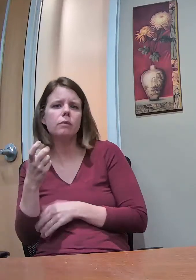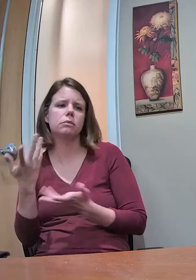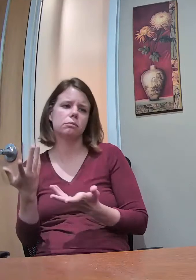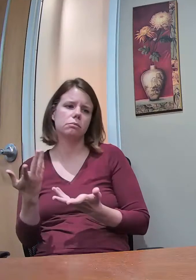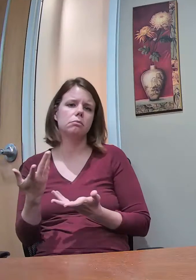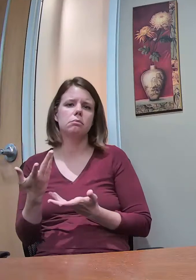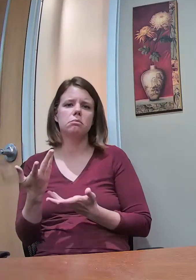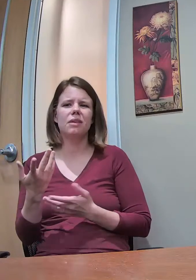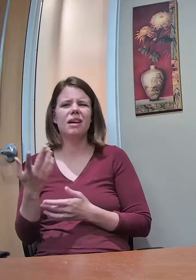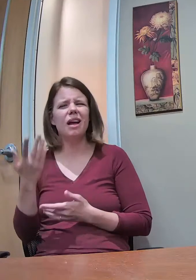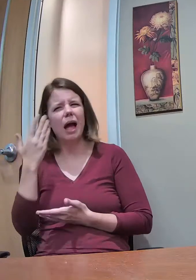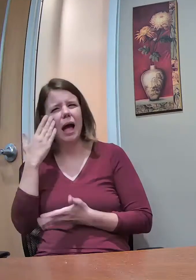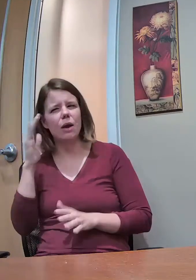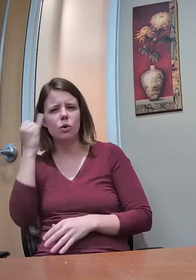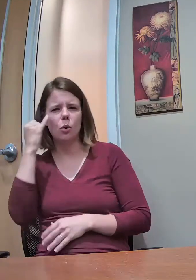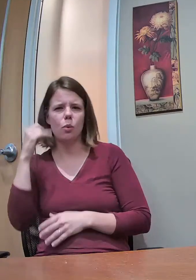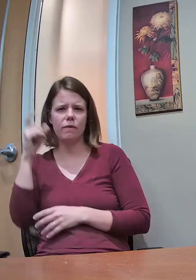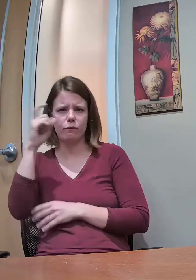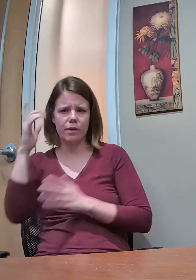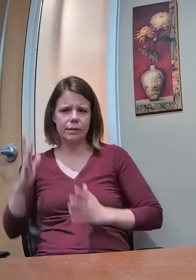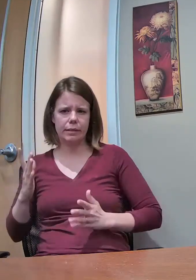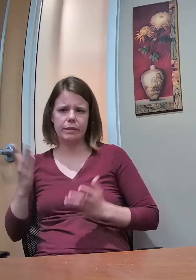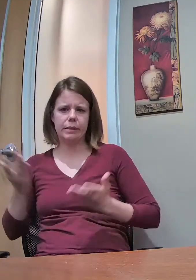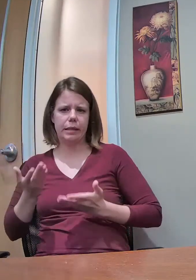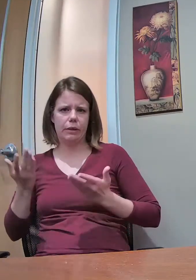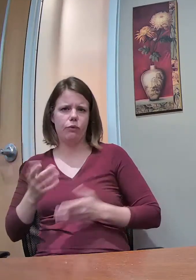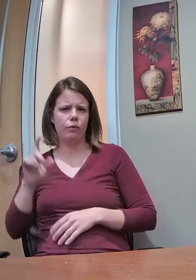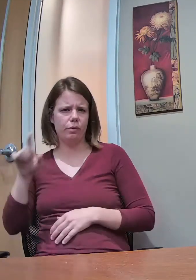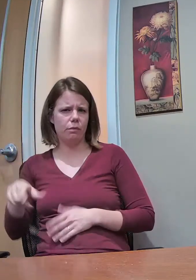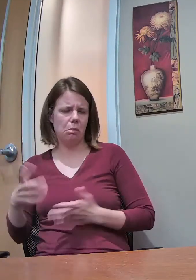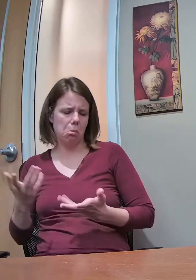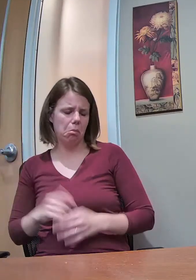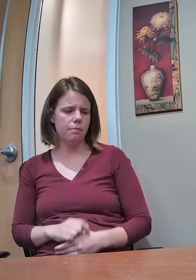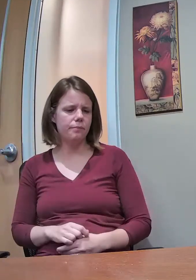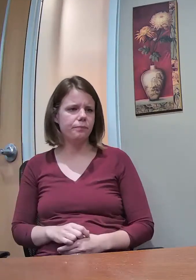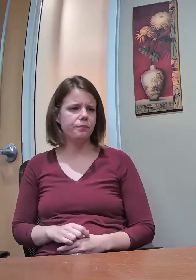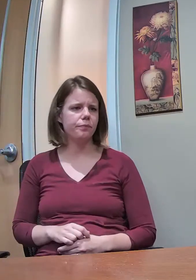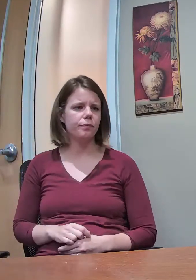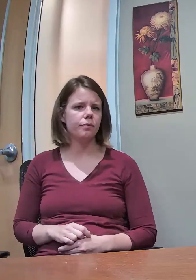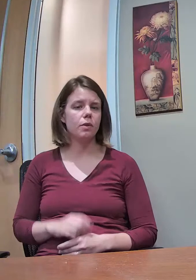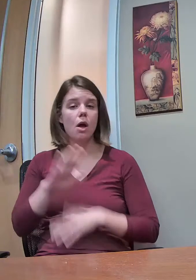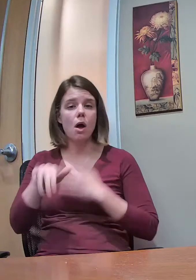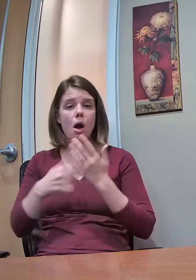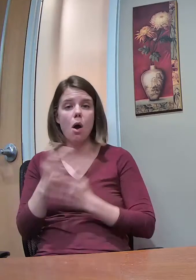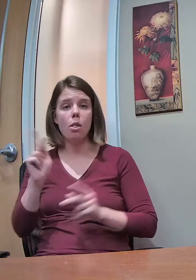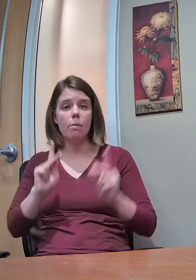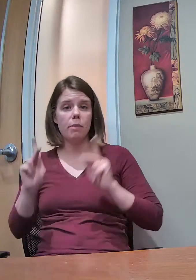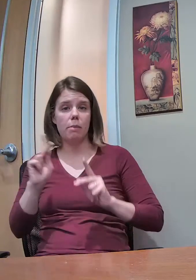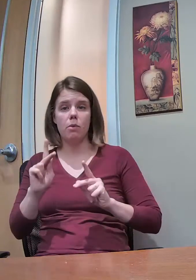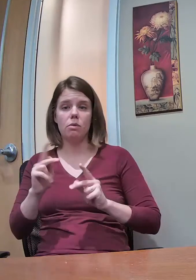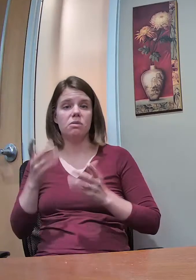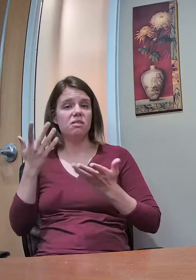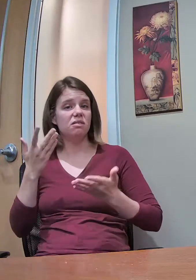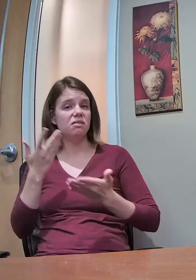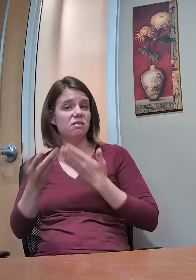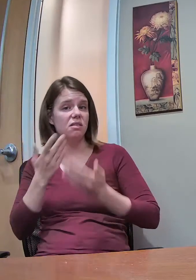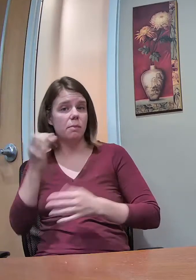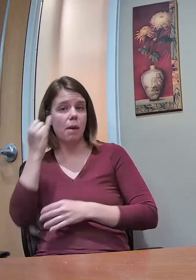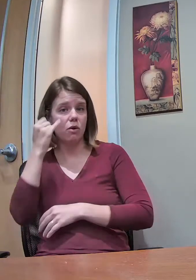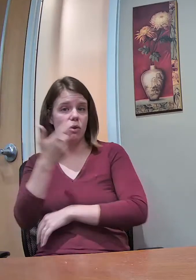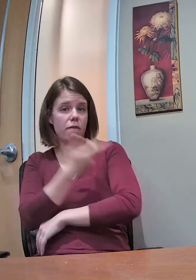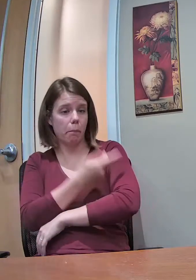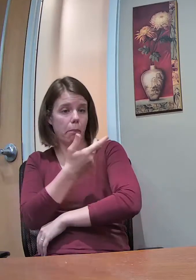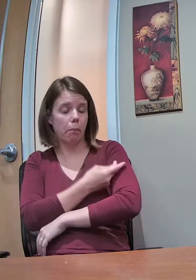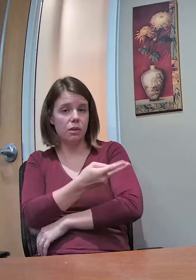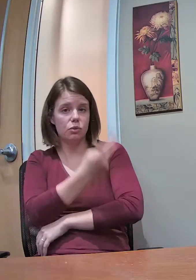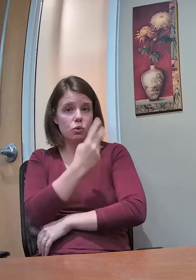are permitted when a stay-at-home order is in effect. All individuals, regardless of their immunization status,